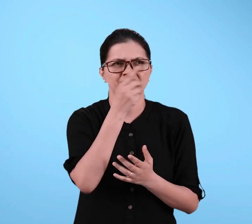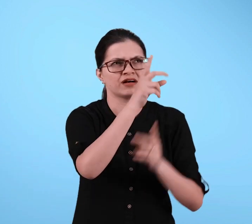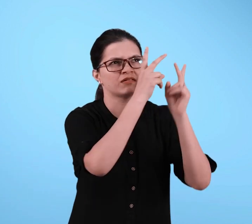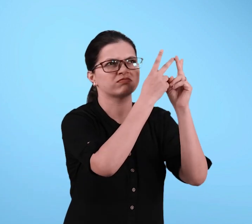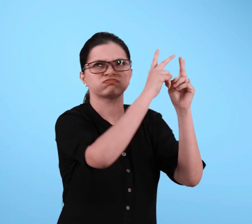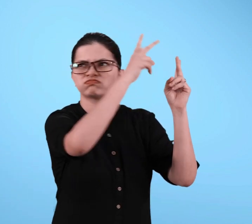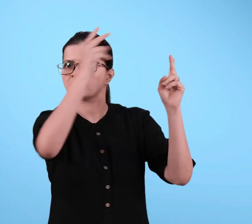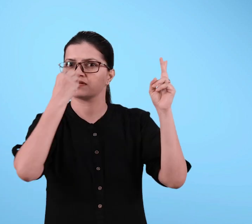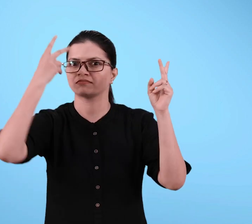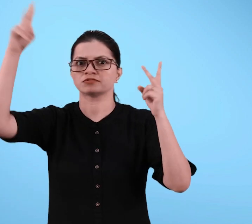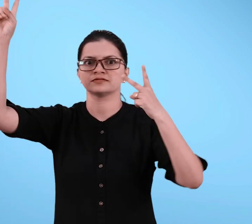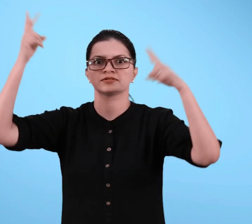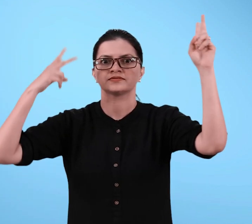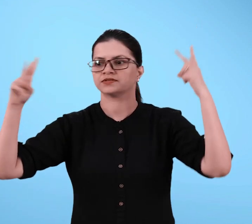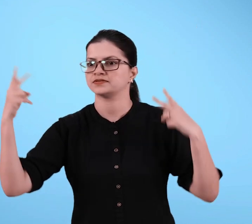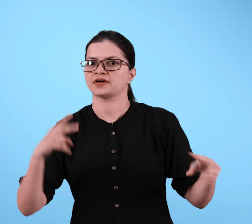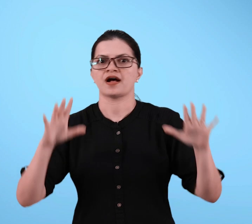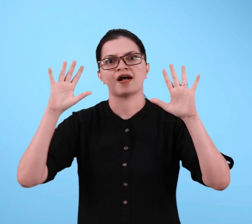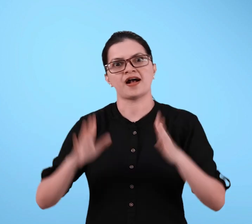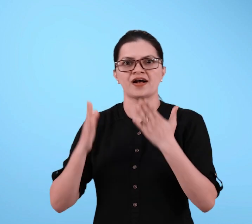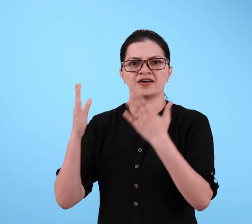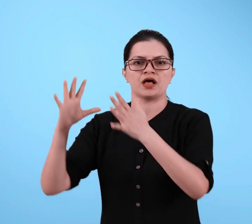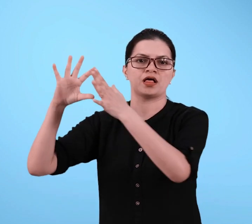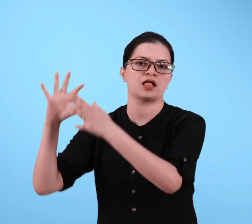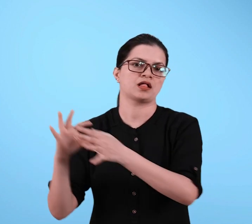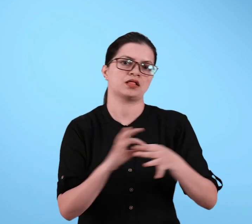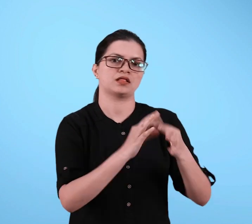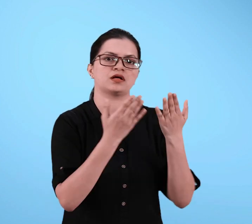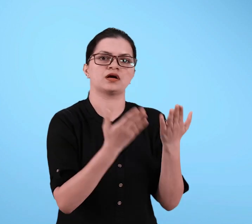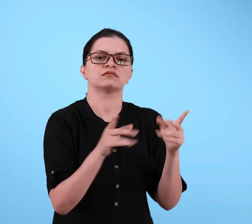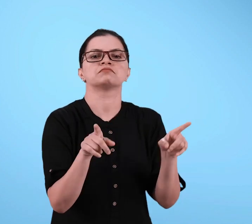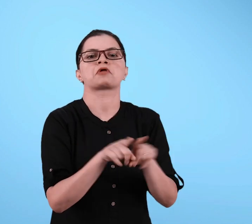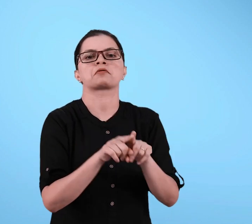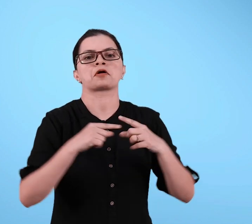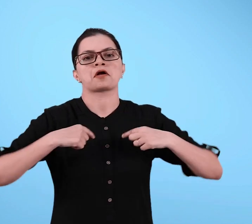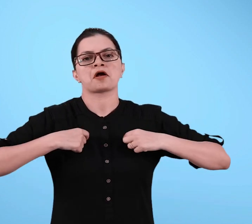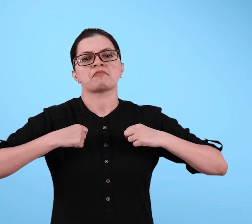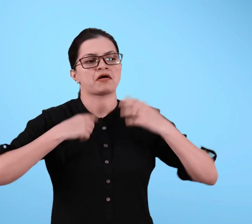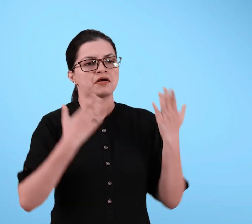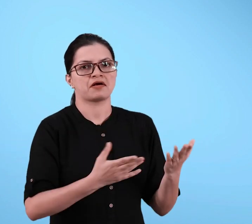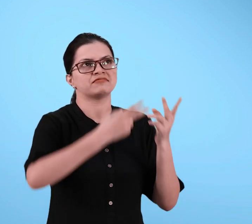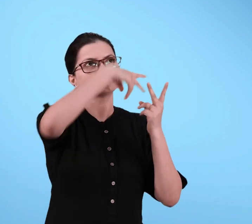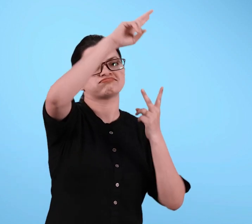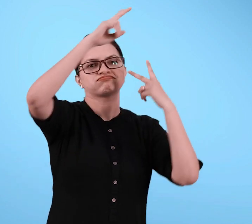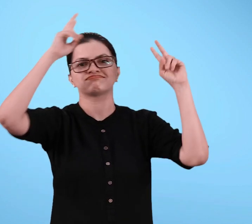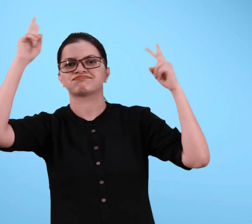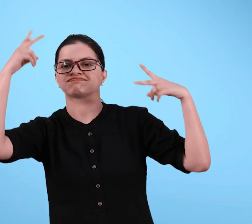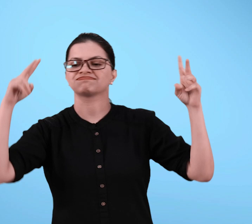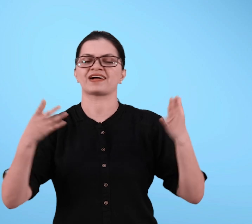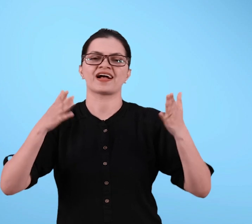country, a large variety exists also in a fabrics large and variety clothing exists items. also in fabrics and clothing